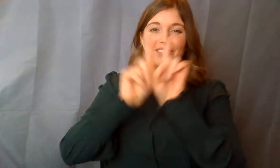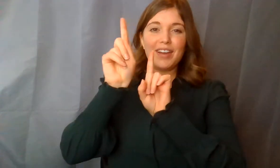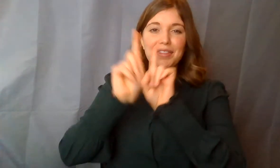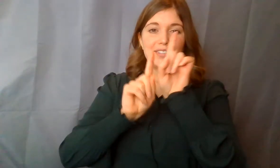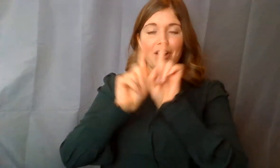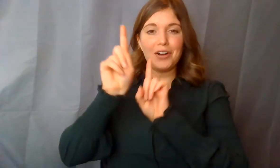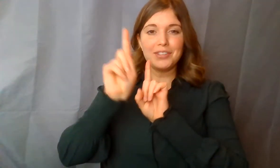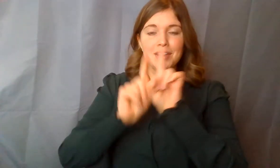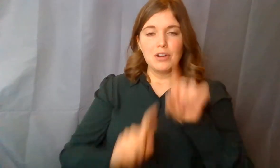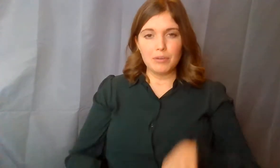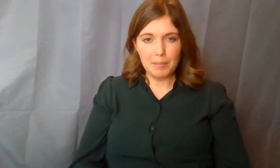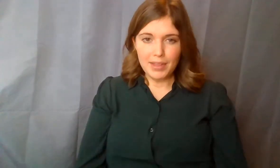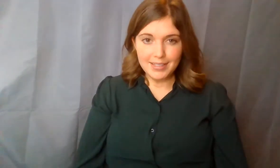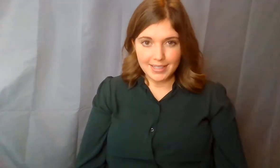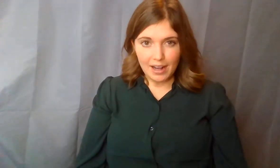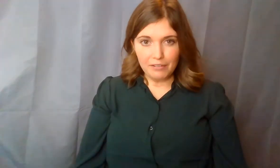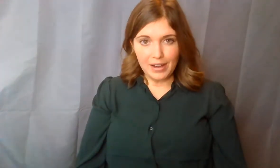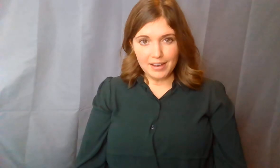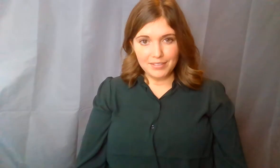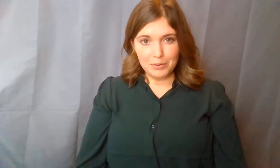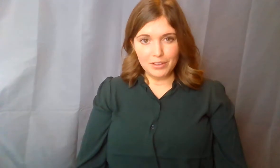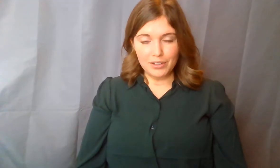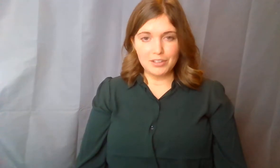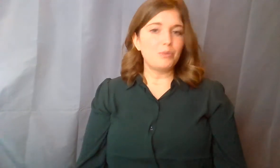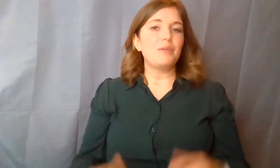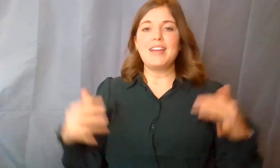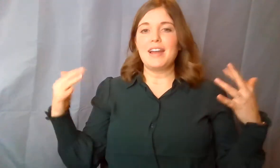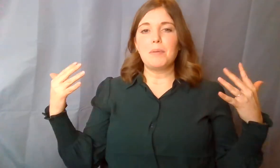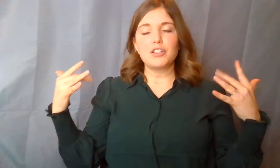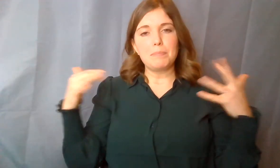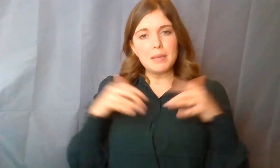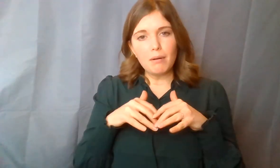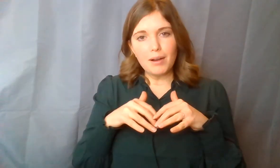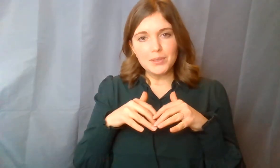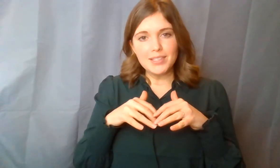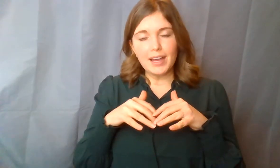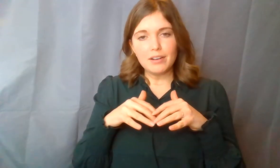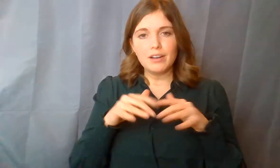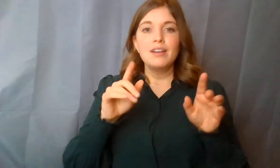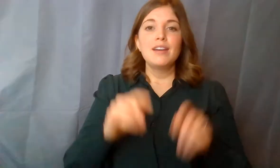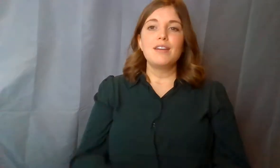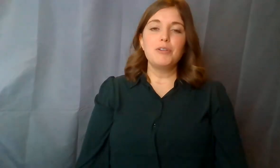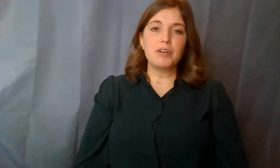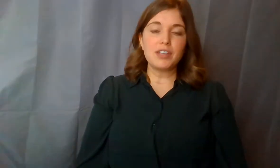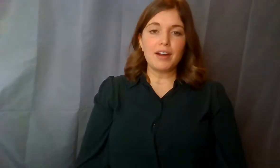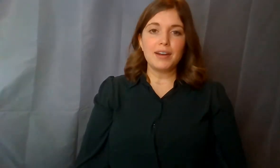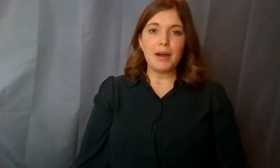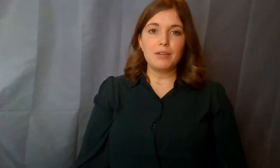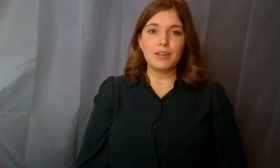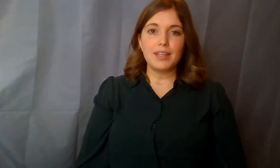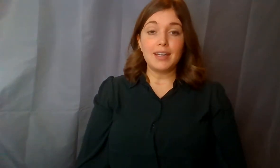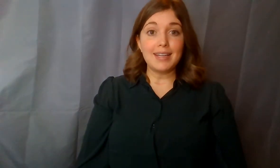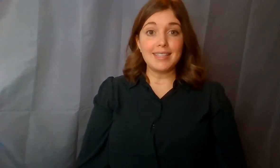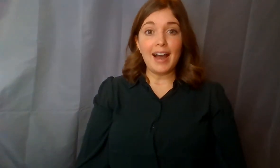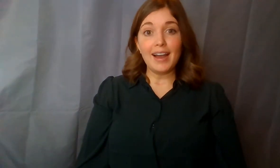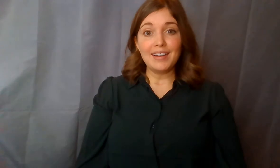You got the stars. Remember that CL5 that we learned when we had a bunch of people coming together? If you were talking about the night sky